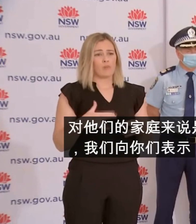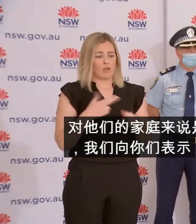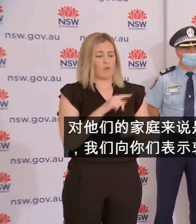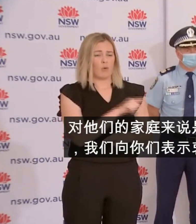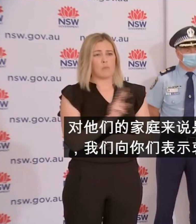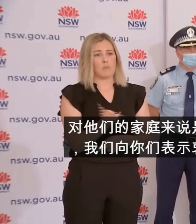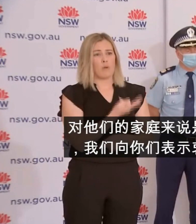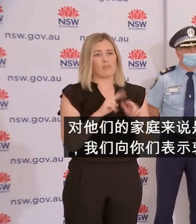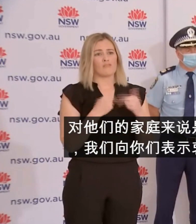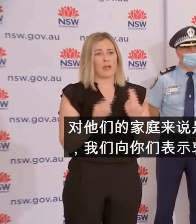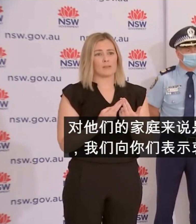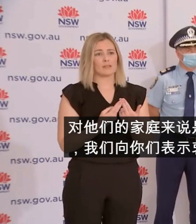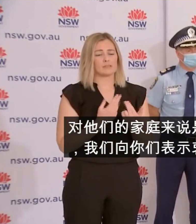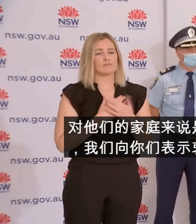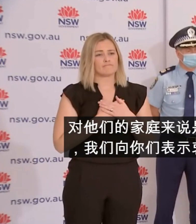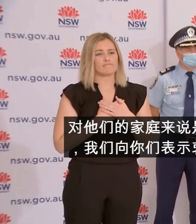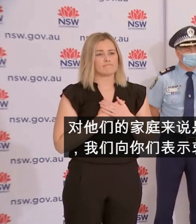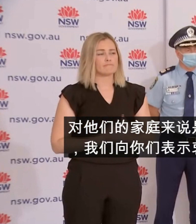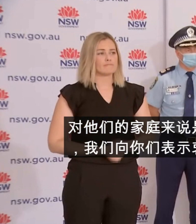heartfelt condolences to you.